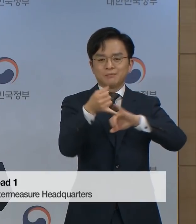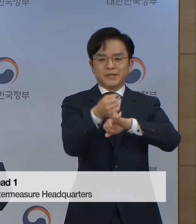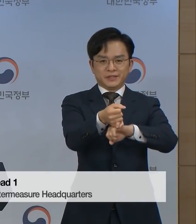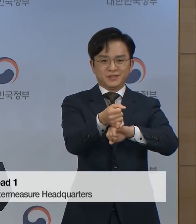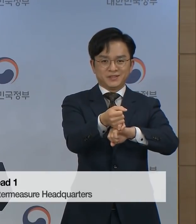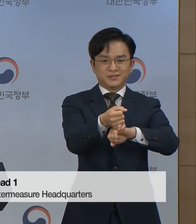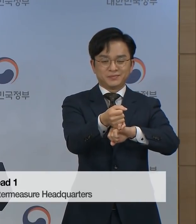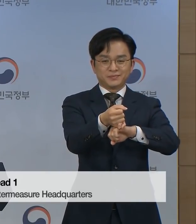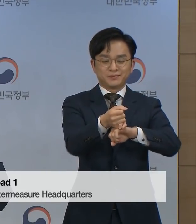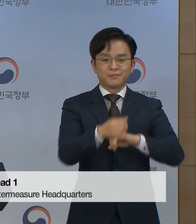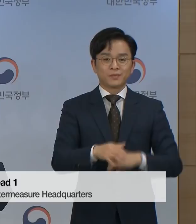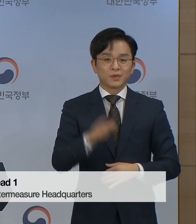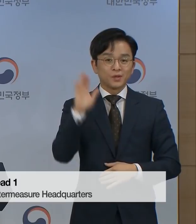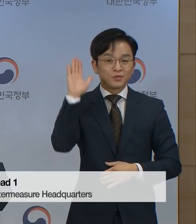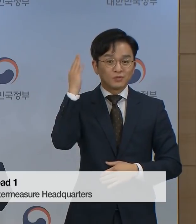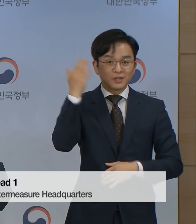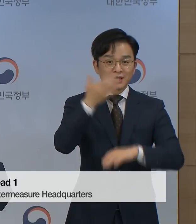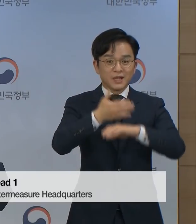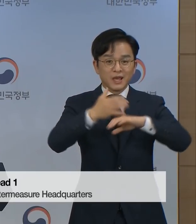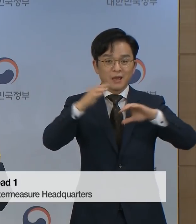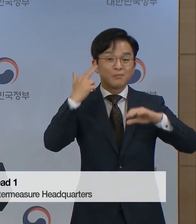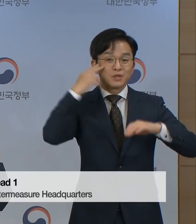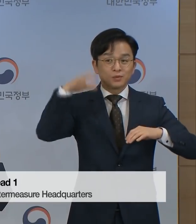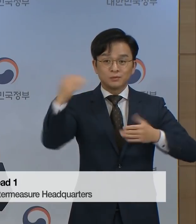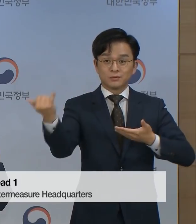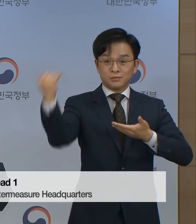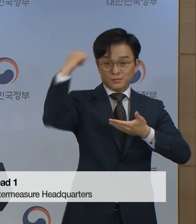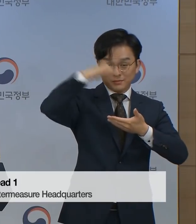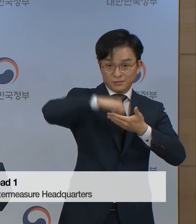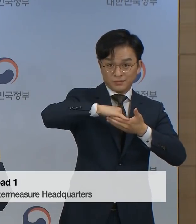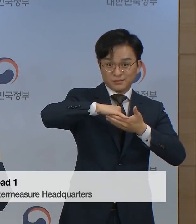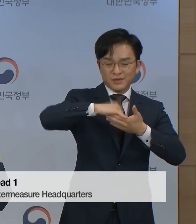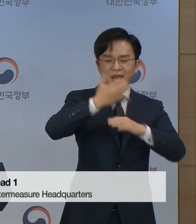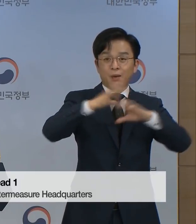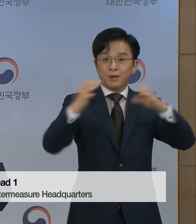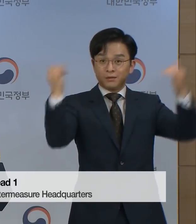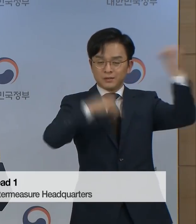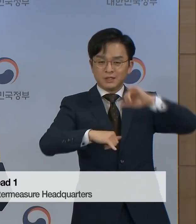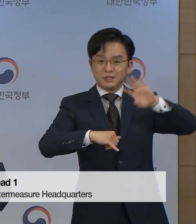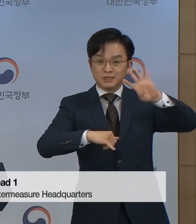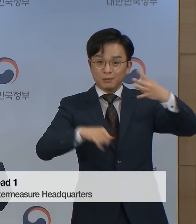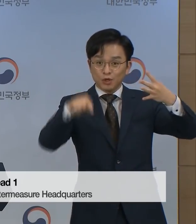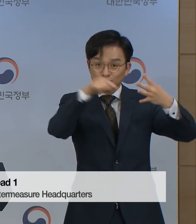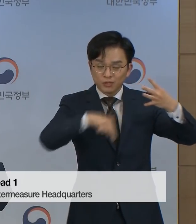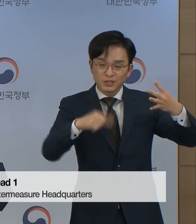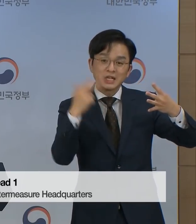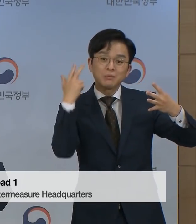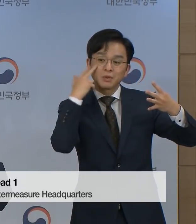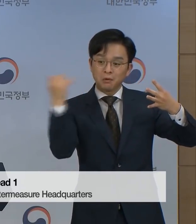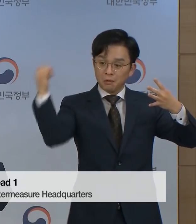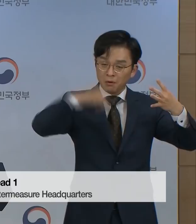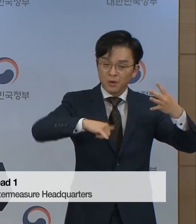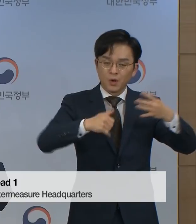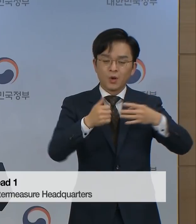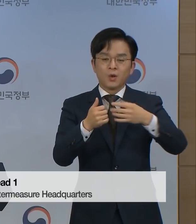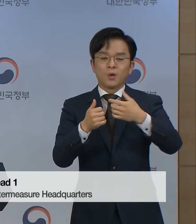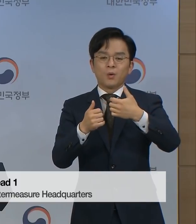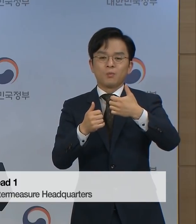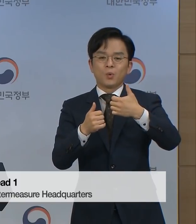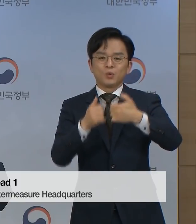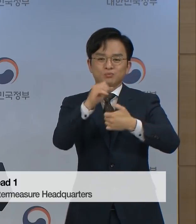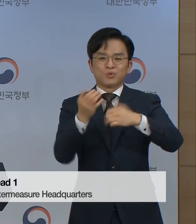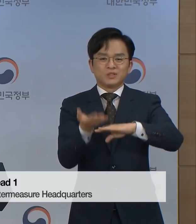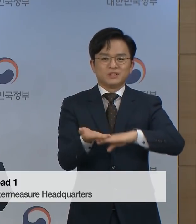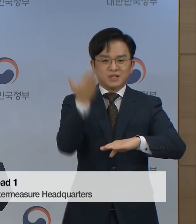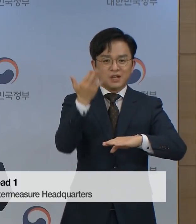50% of imported patients, 228 out of the 459, were from the U.S. over the past 2